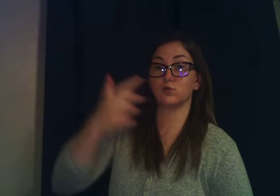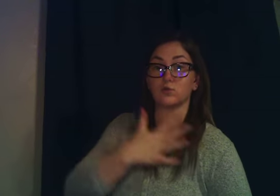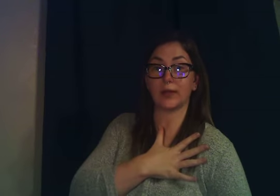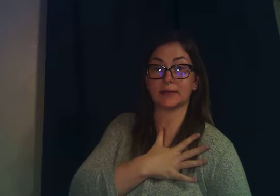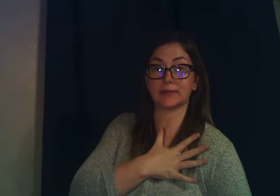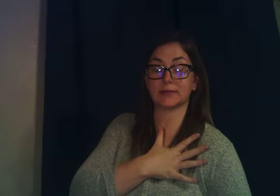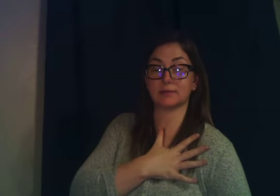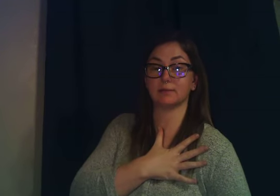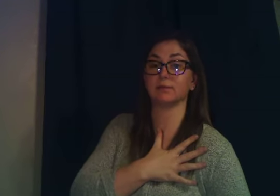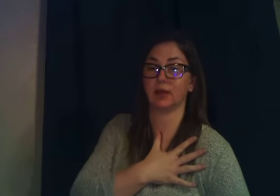Grace. Okay.